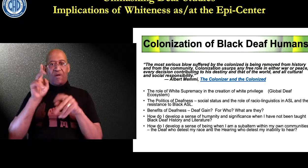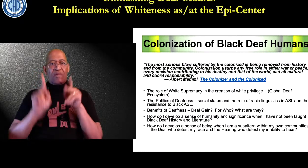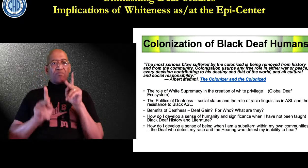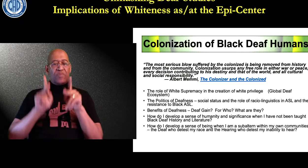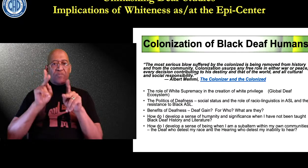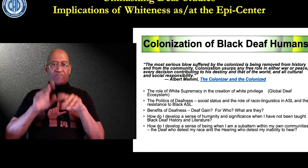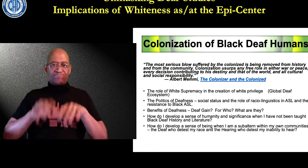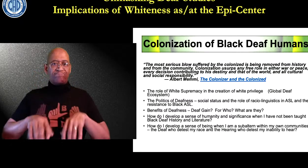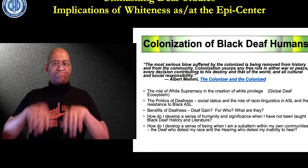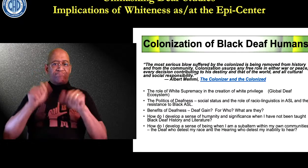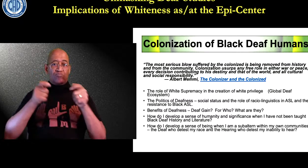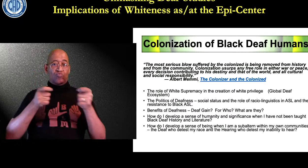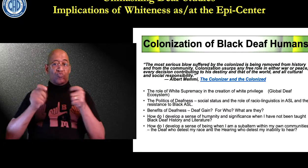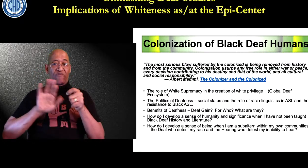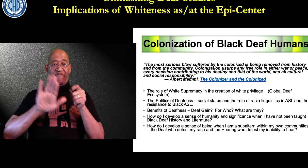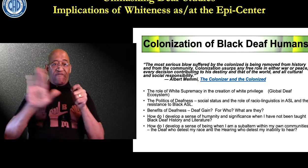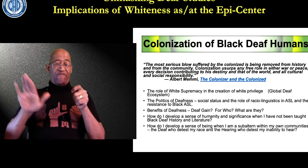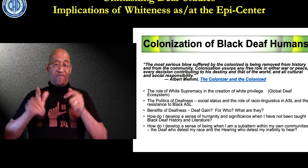ended,